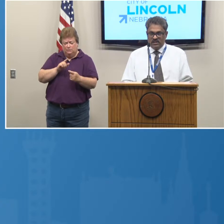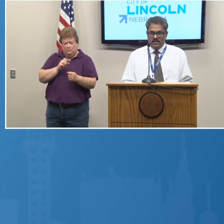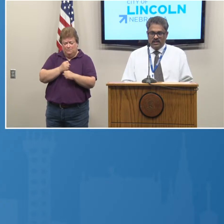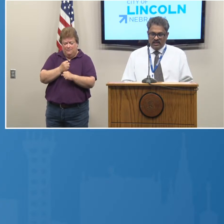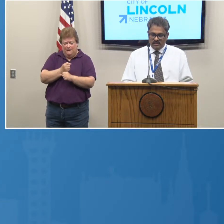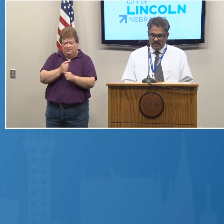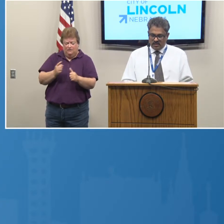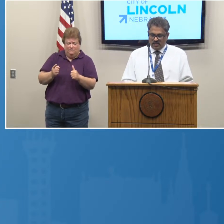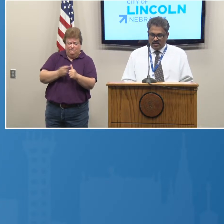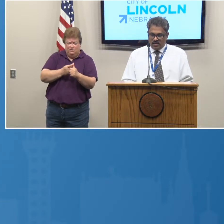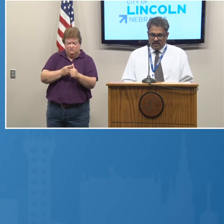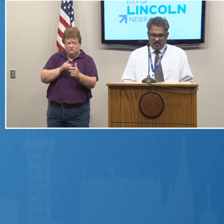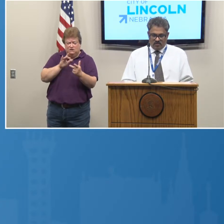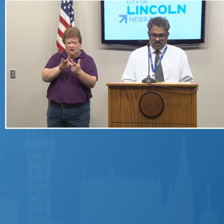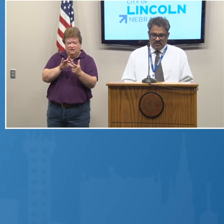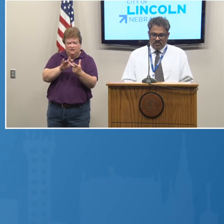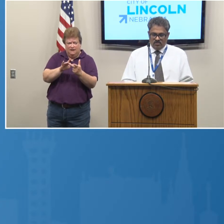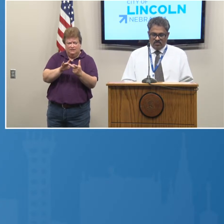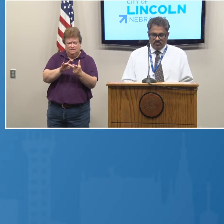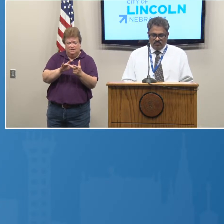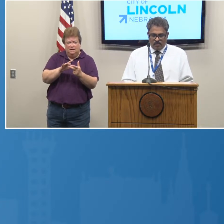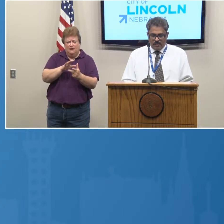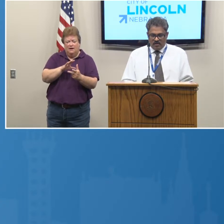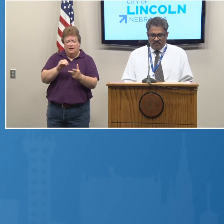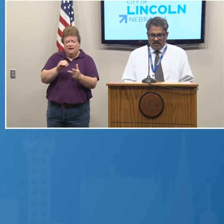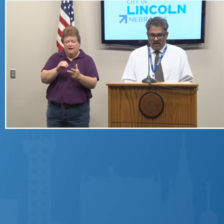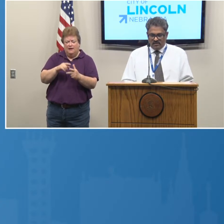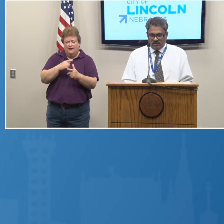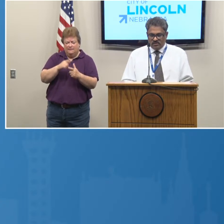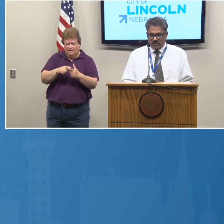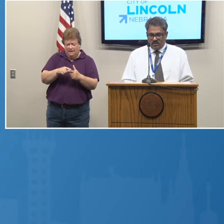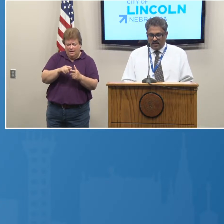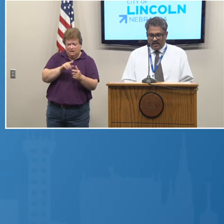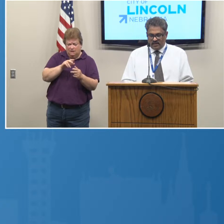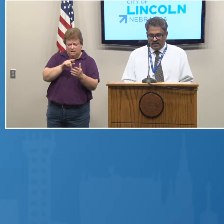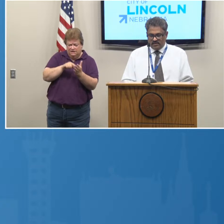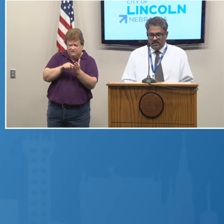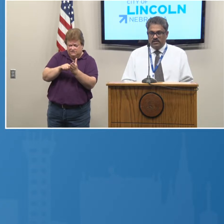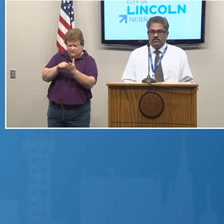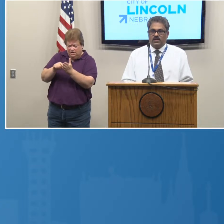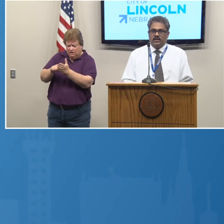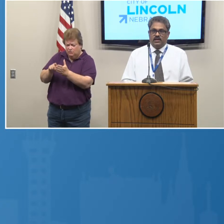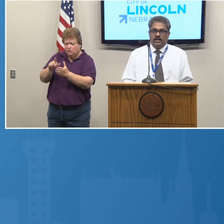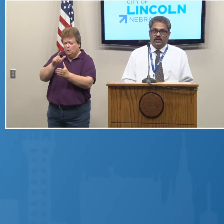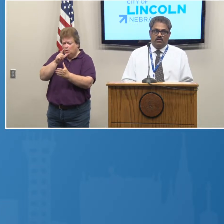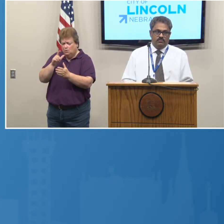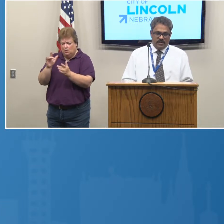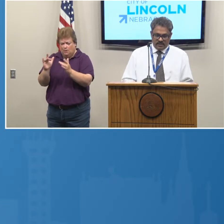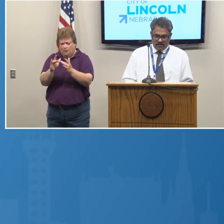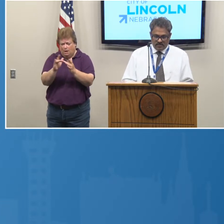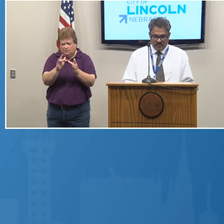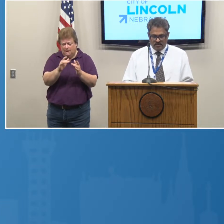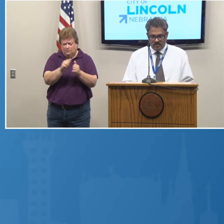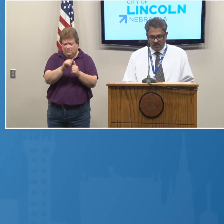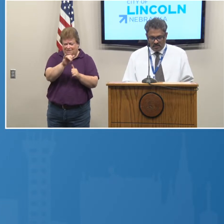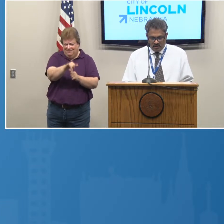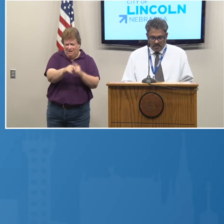the original case and those with whom we had close contact is key to containing